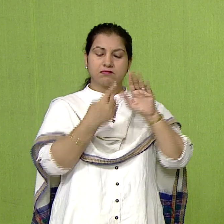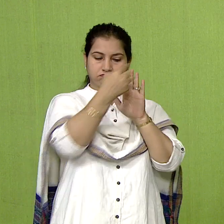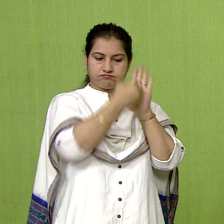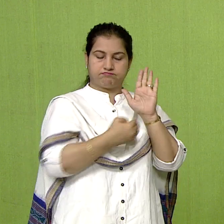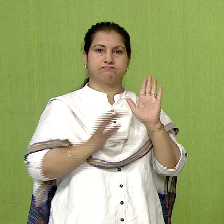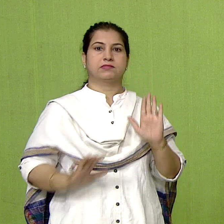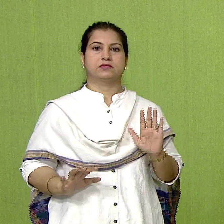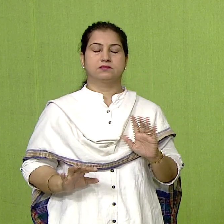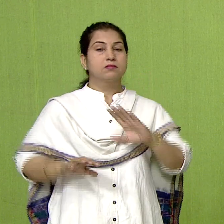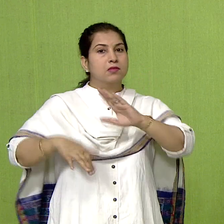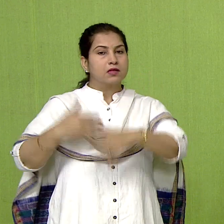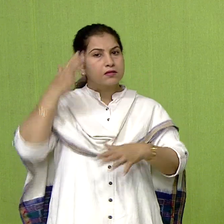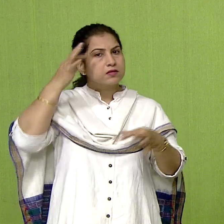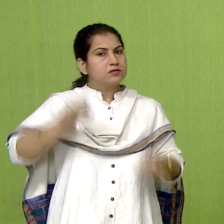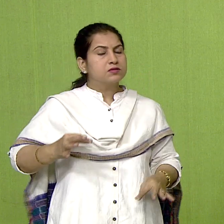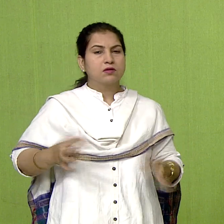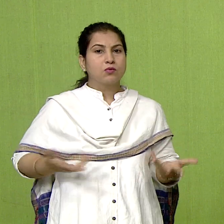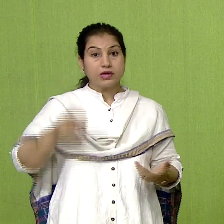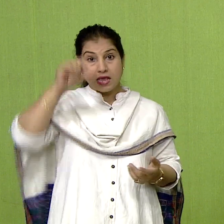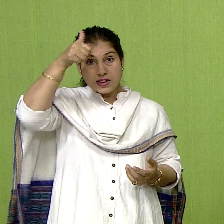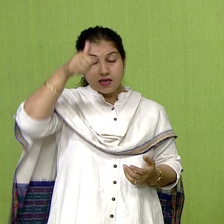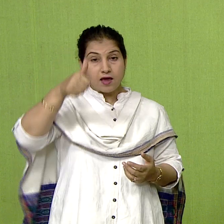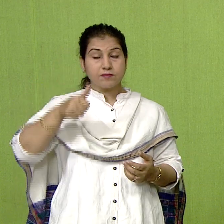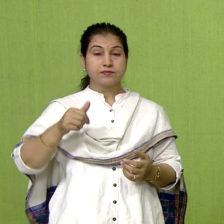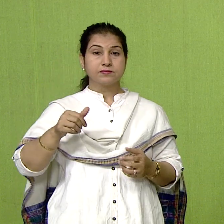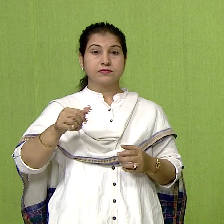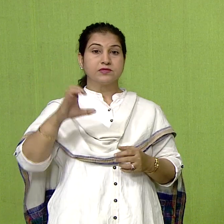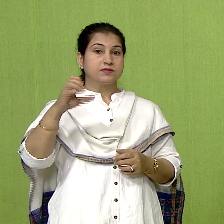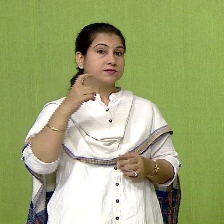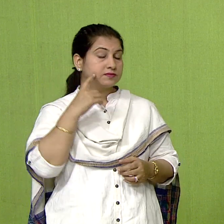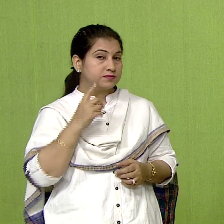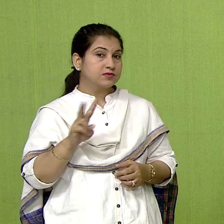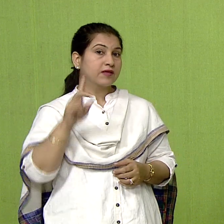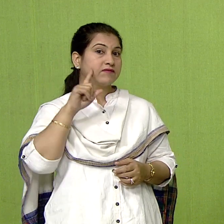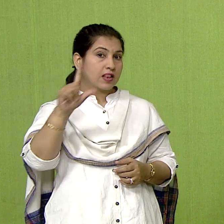and the decision to hold the Indian Civil Services exam